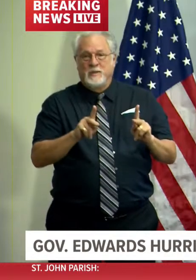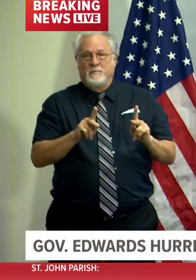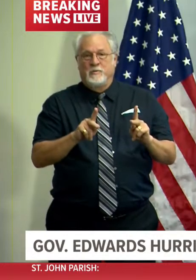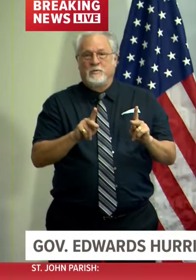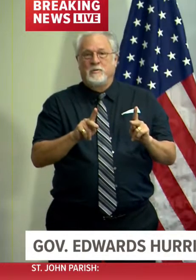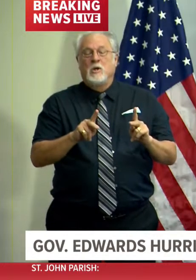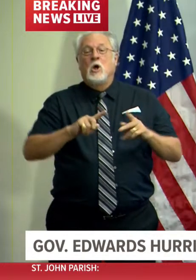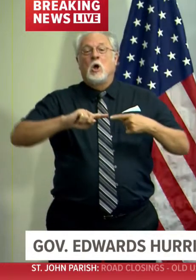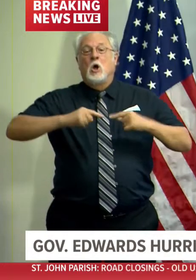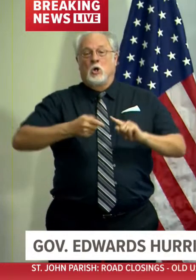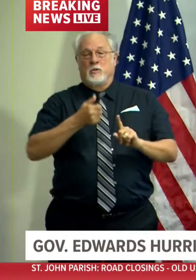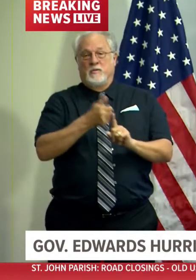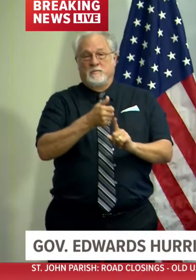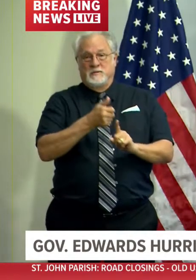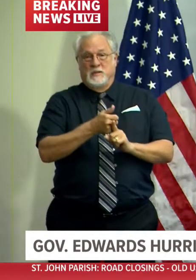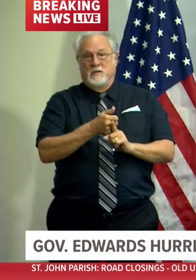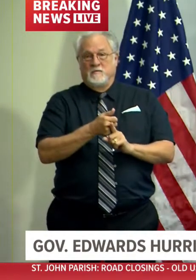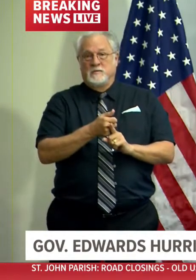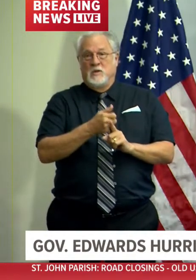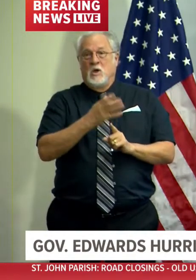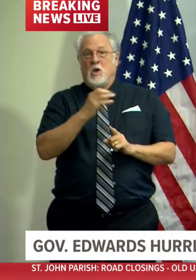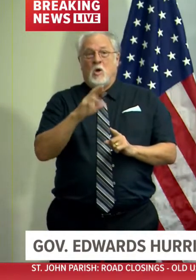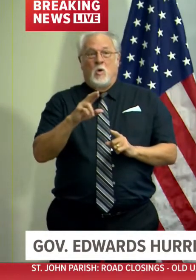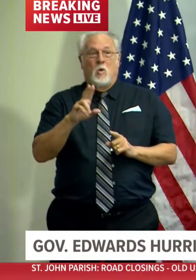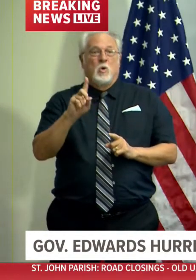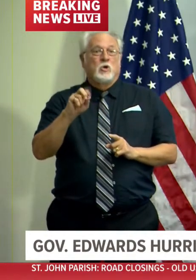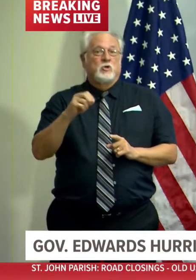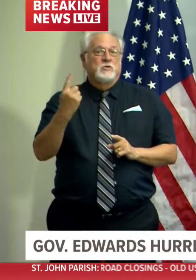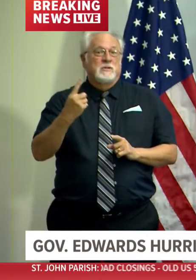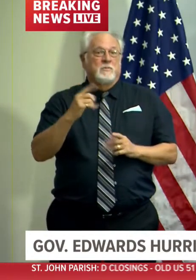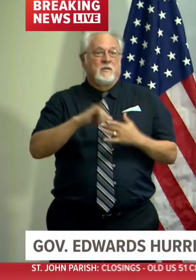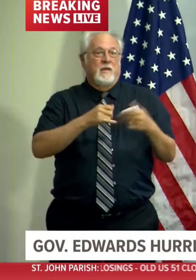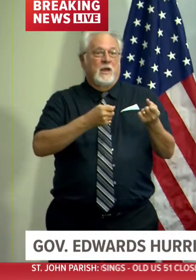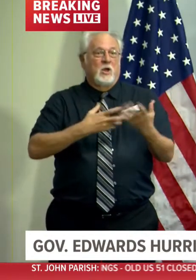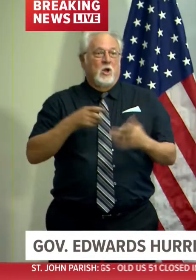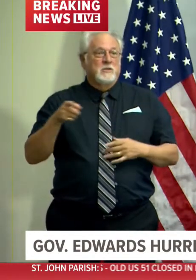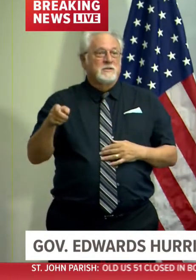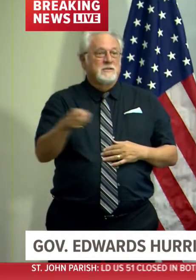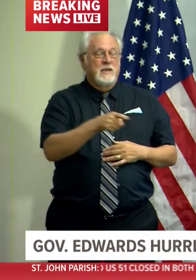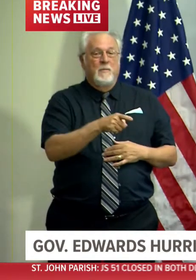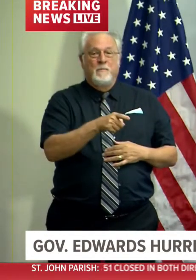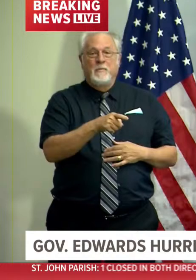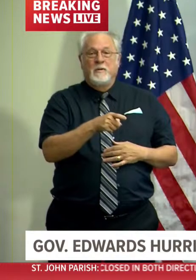to seriously injure themselves or to do something that causes them